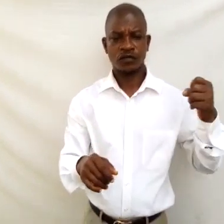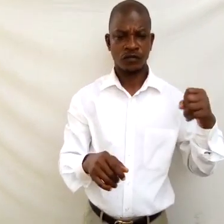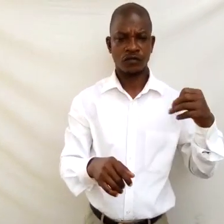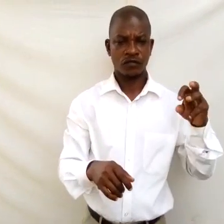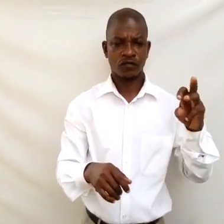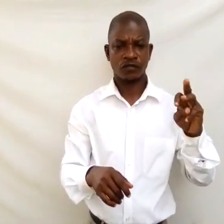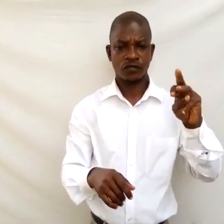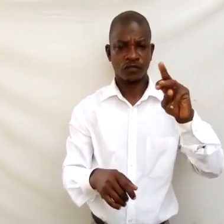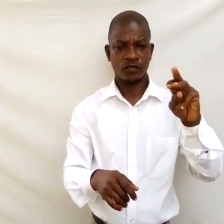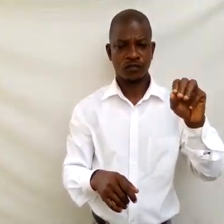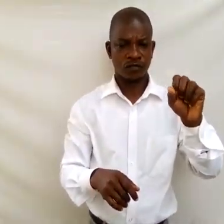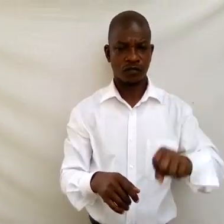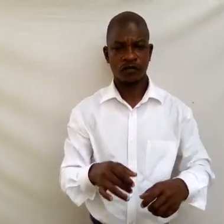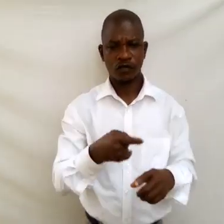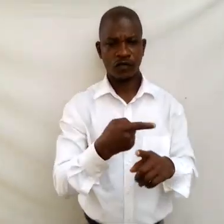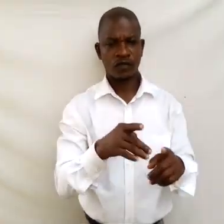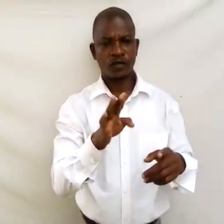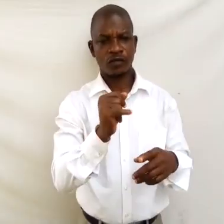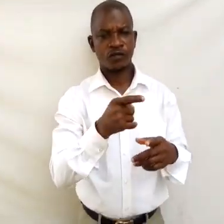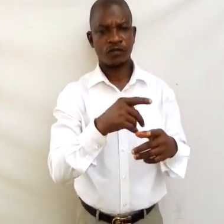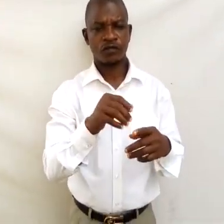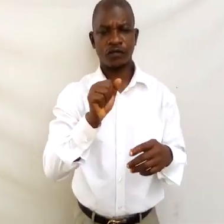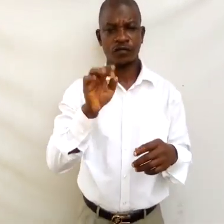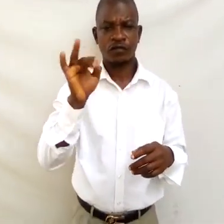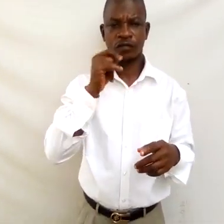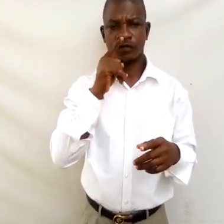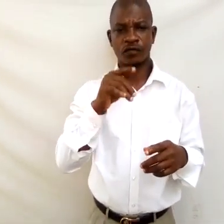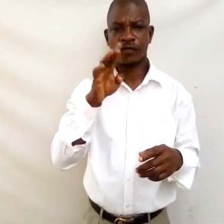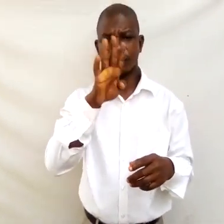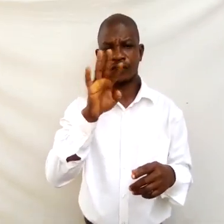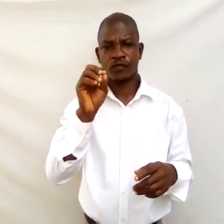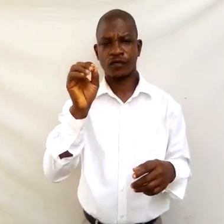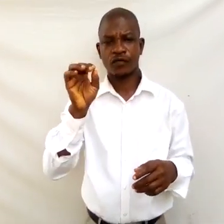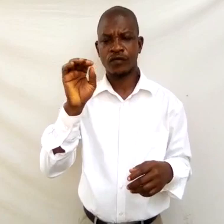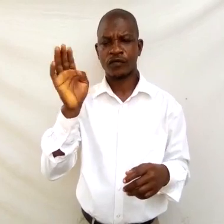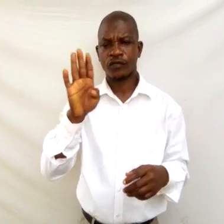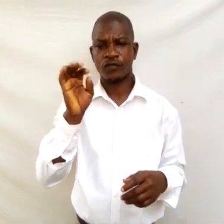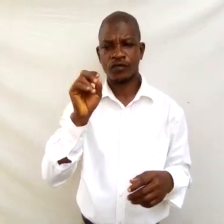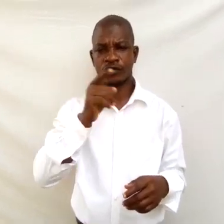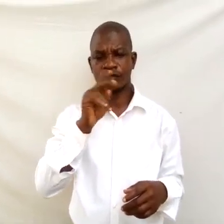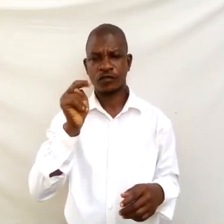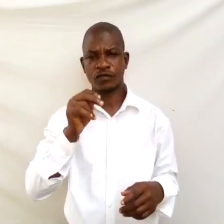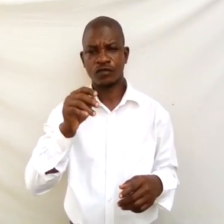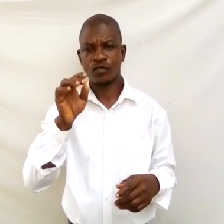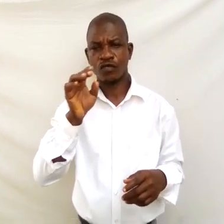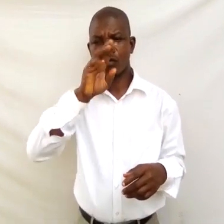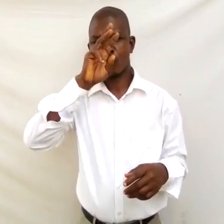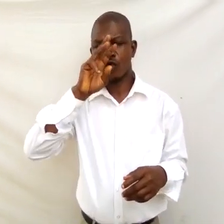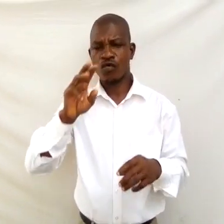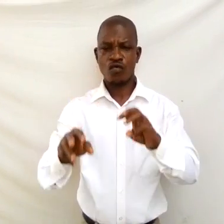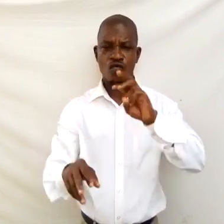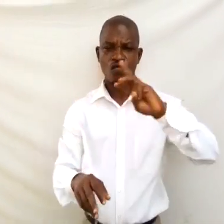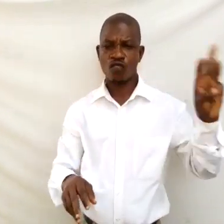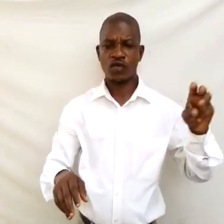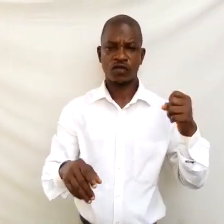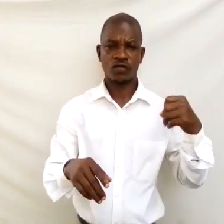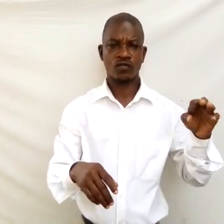of Abdullah from David is 40 degrees west of north. What is the bearing of David from